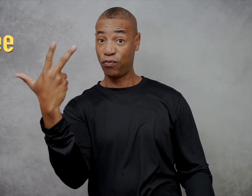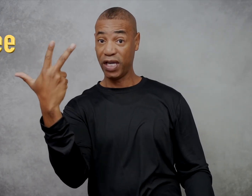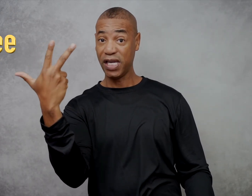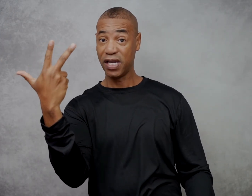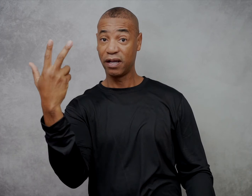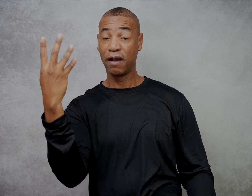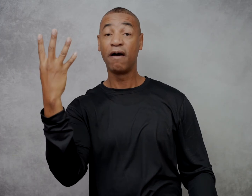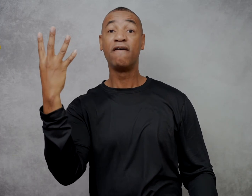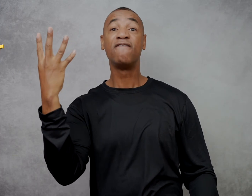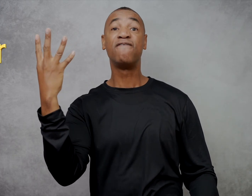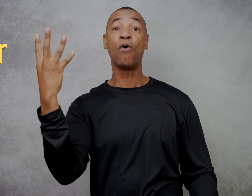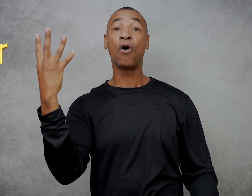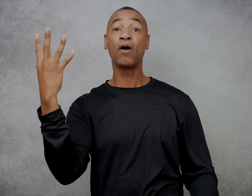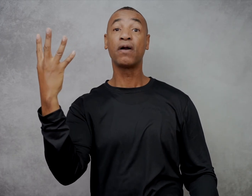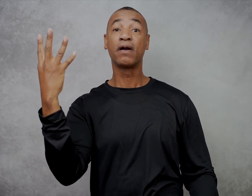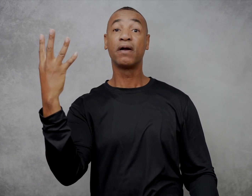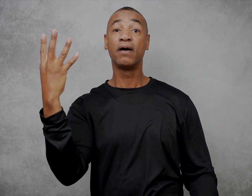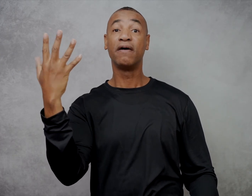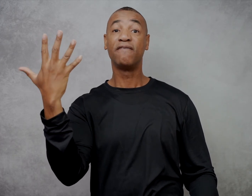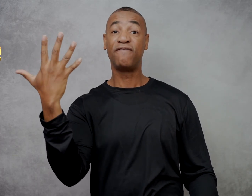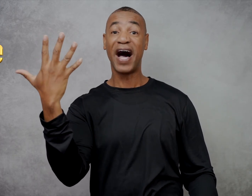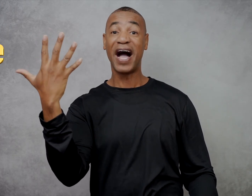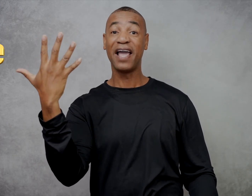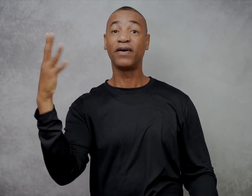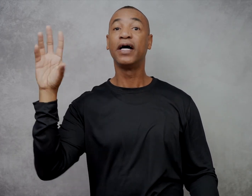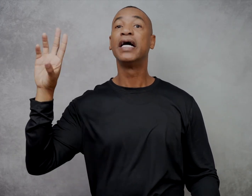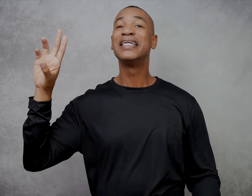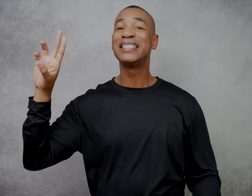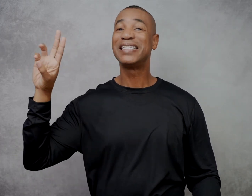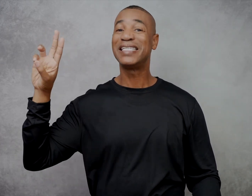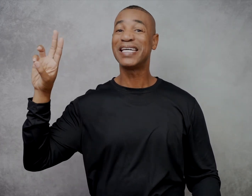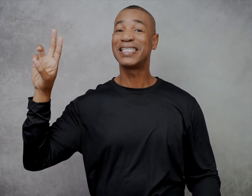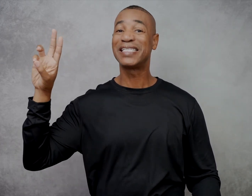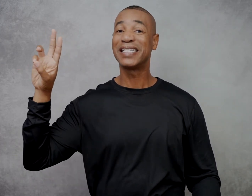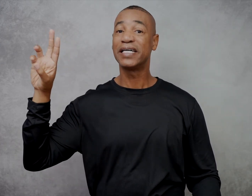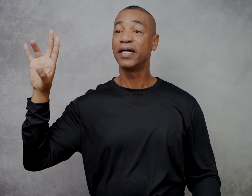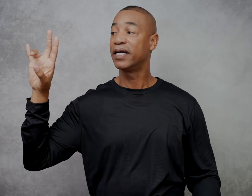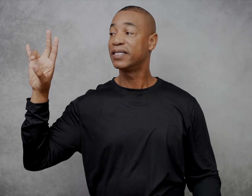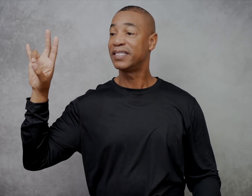3, 4, 5, 6,